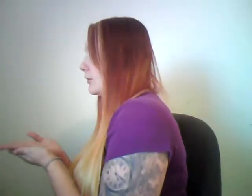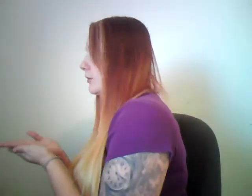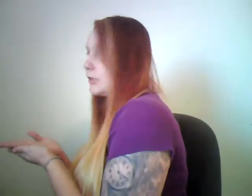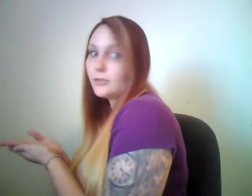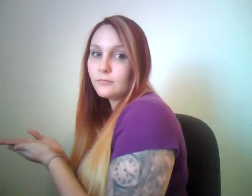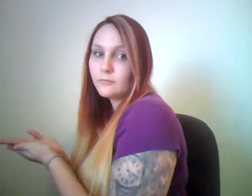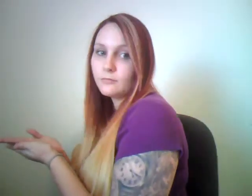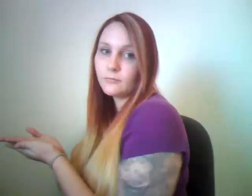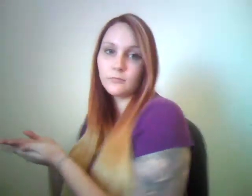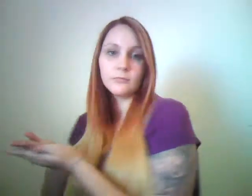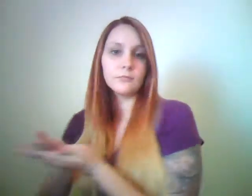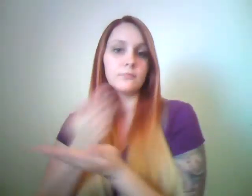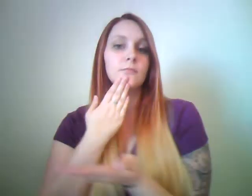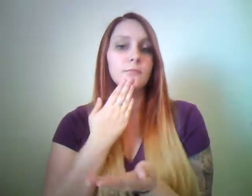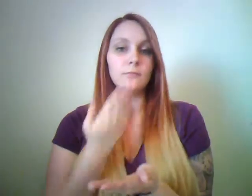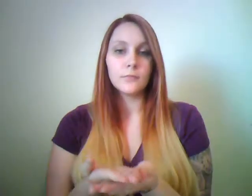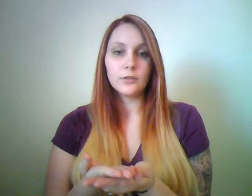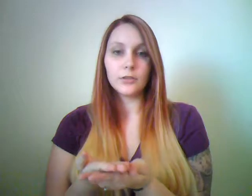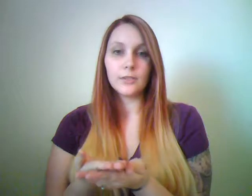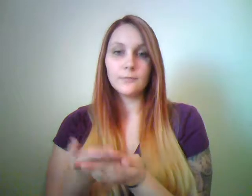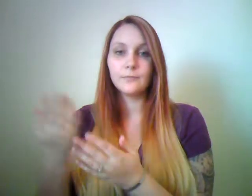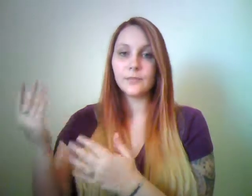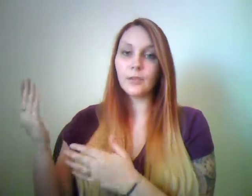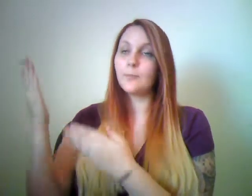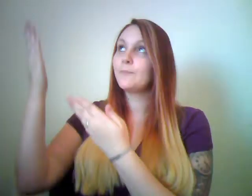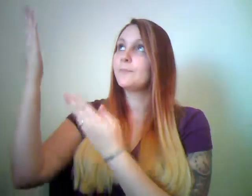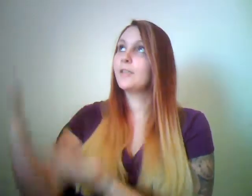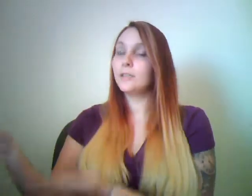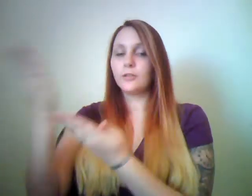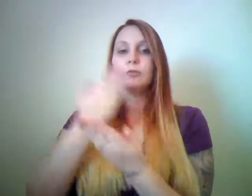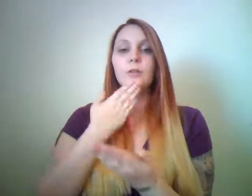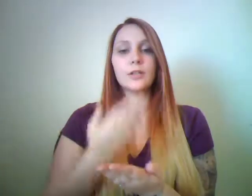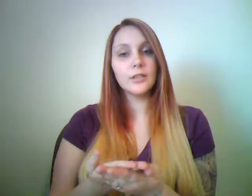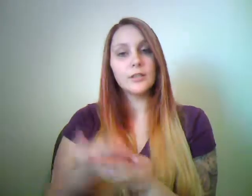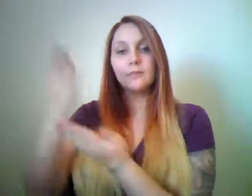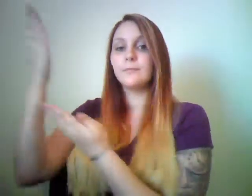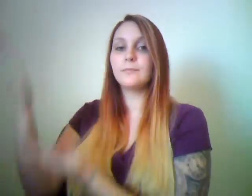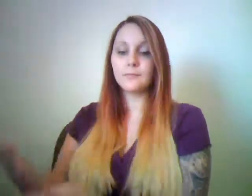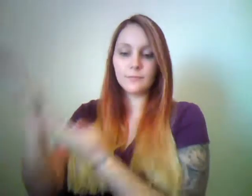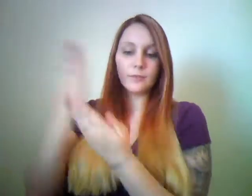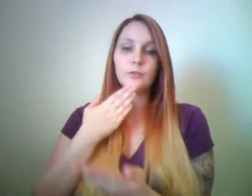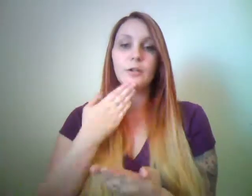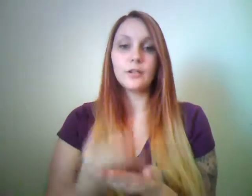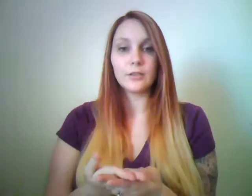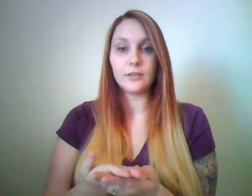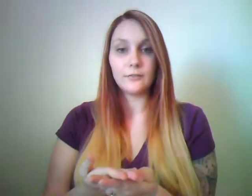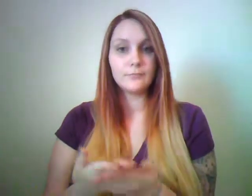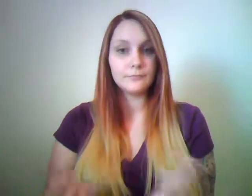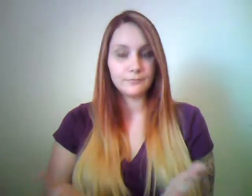Good. Good. So, you are good. You are good.